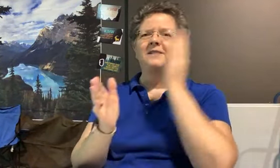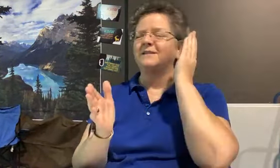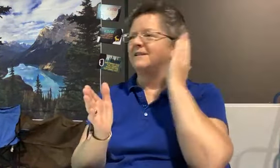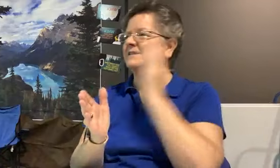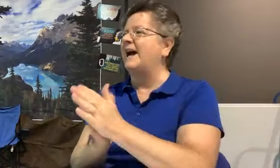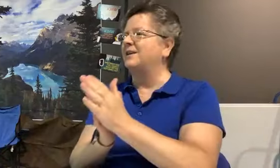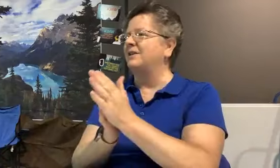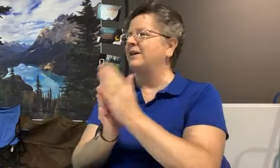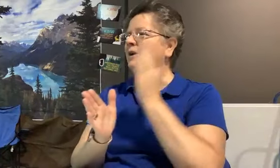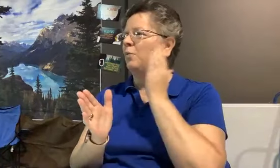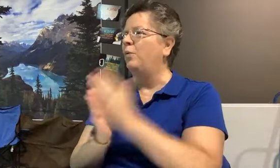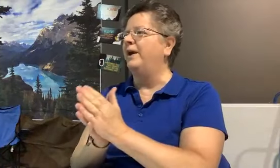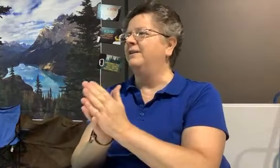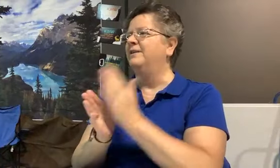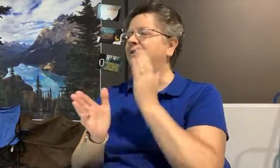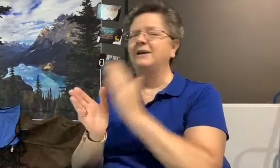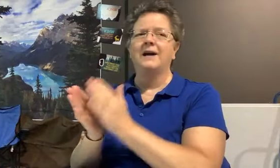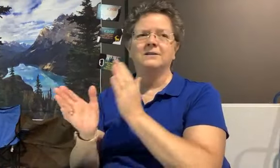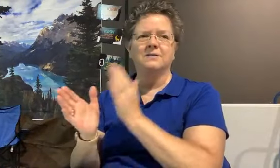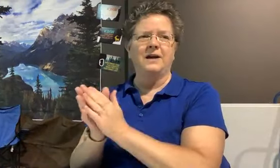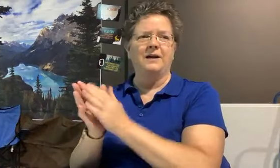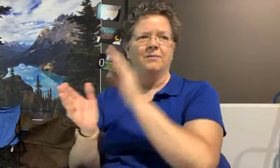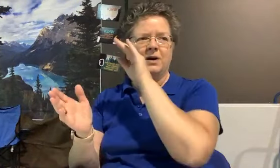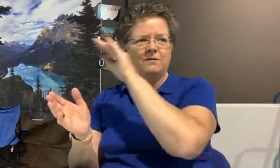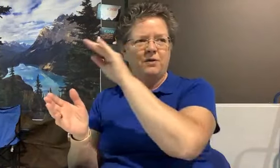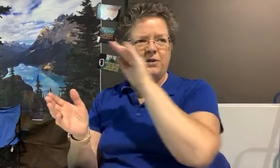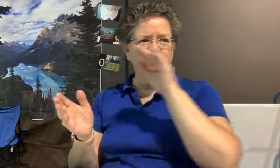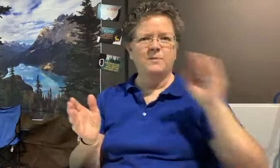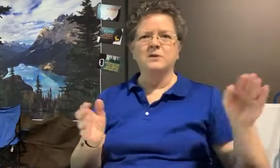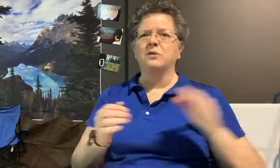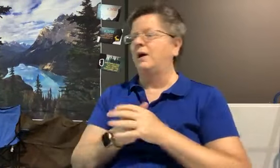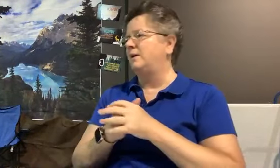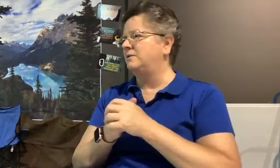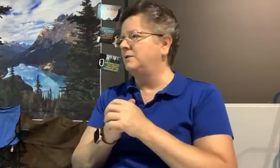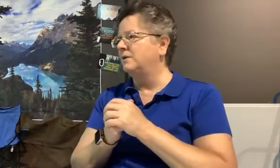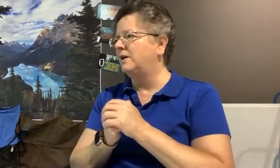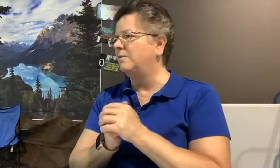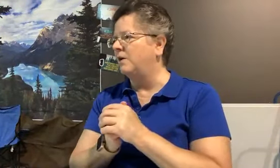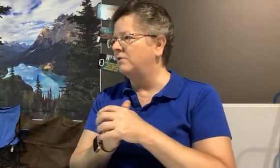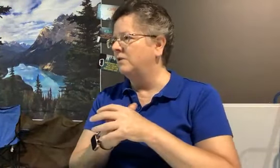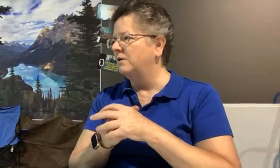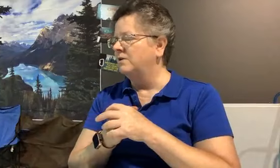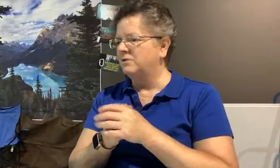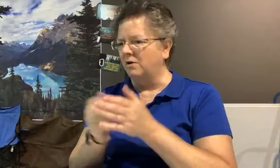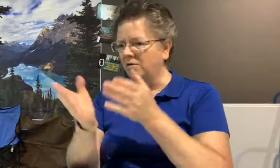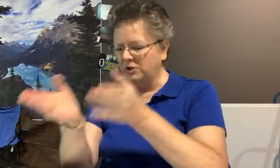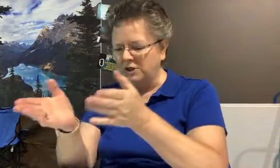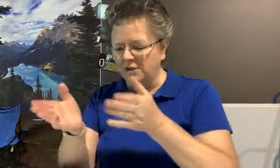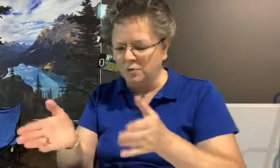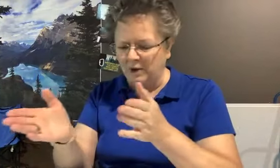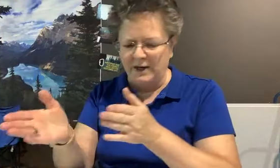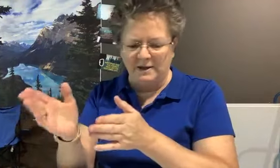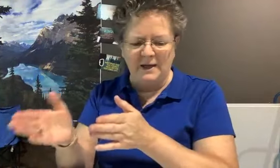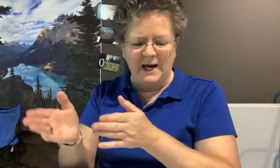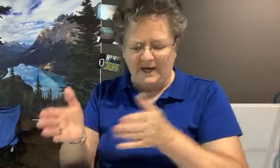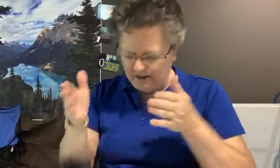that's exactly when the guidance came for this specialized chemo. So she's relating that